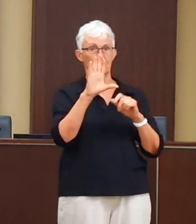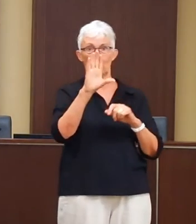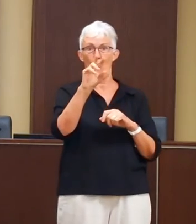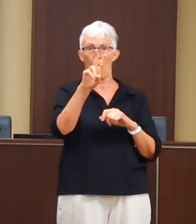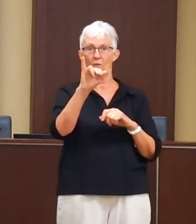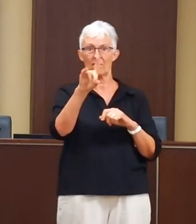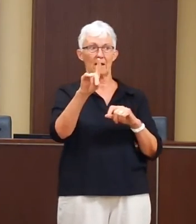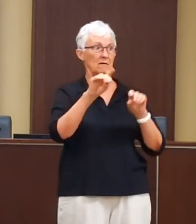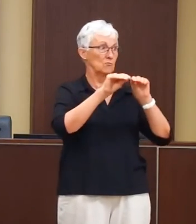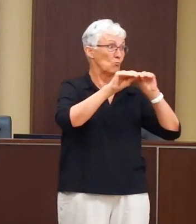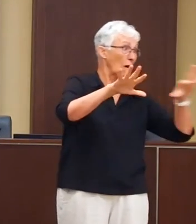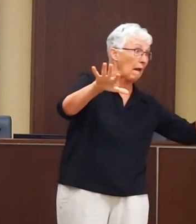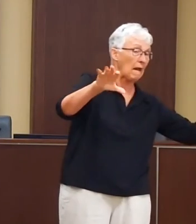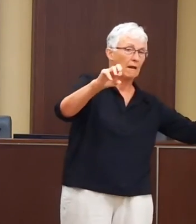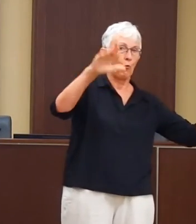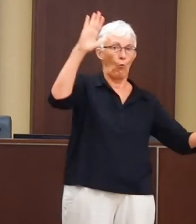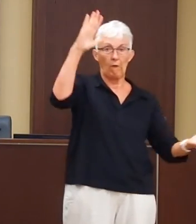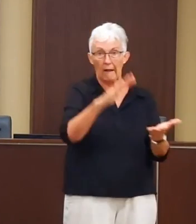able to adapt.